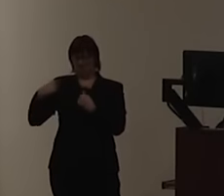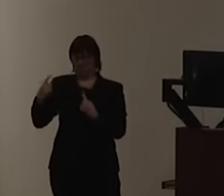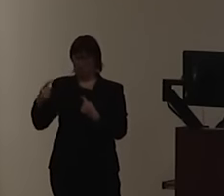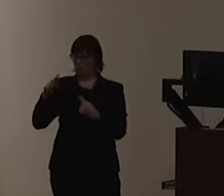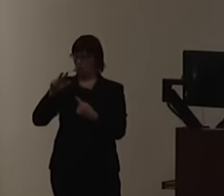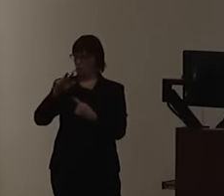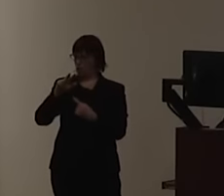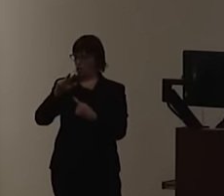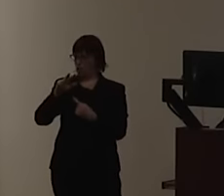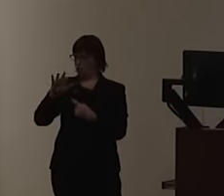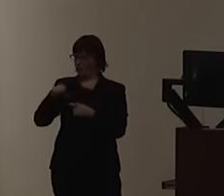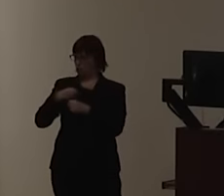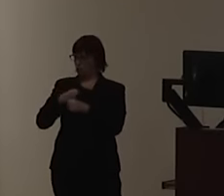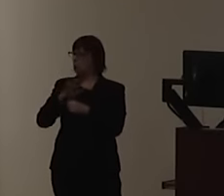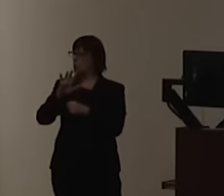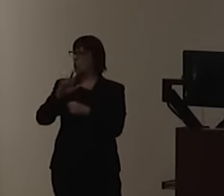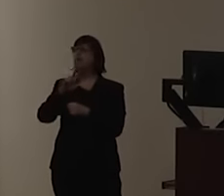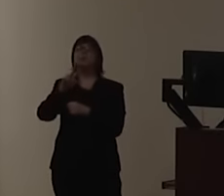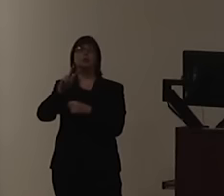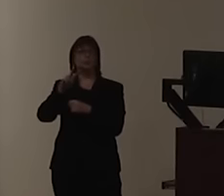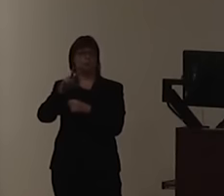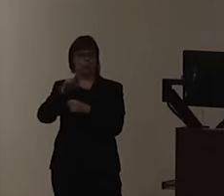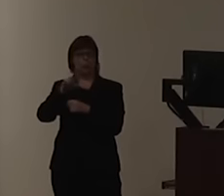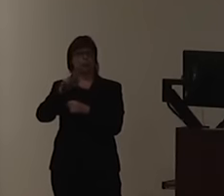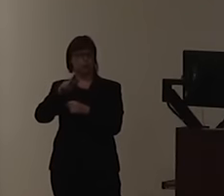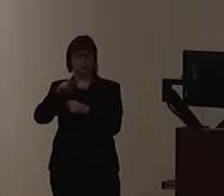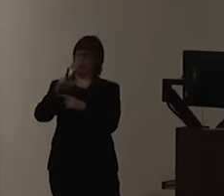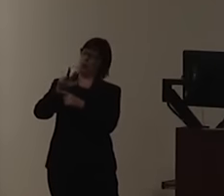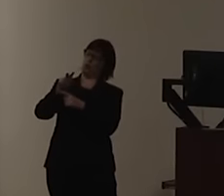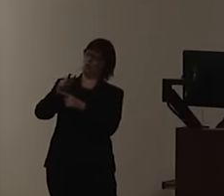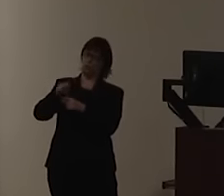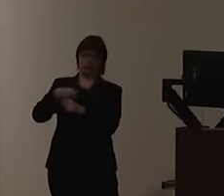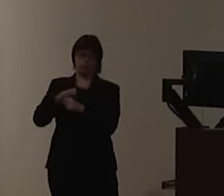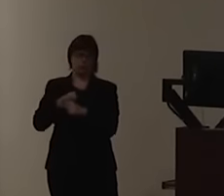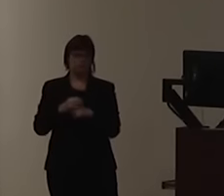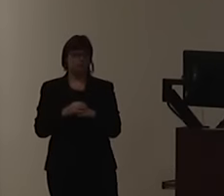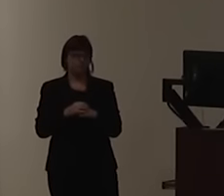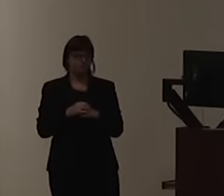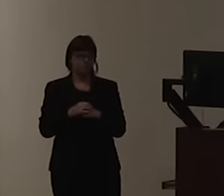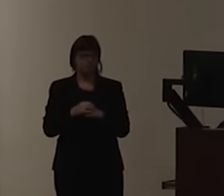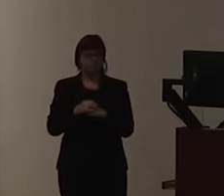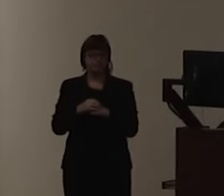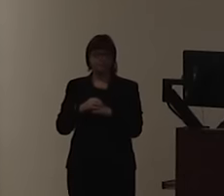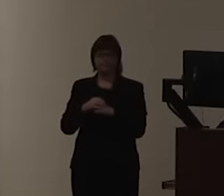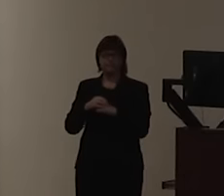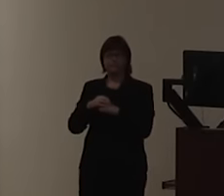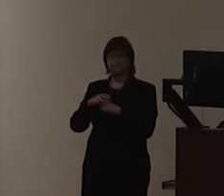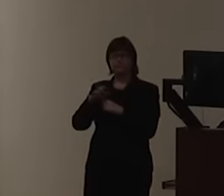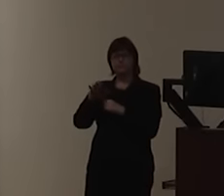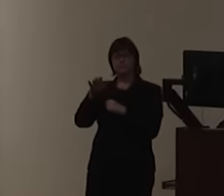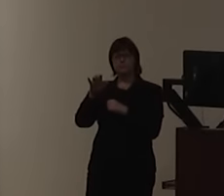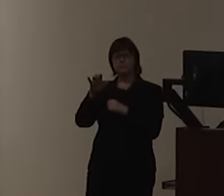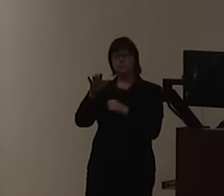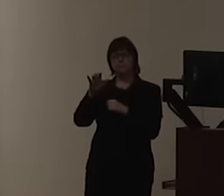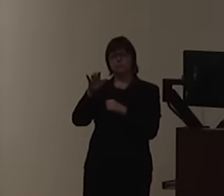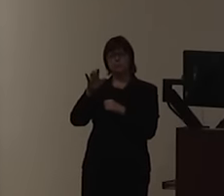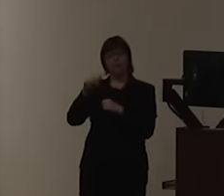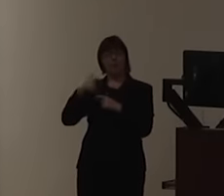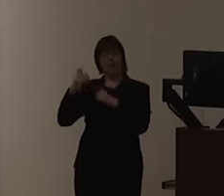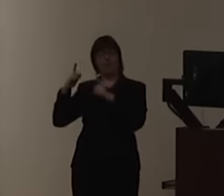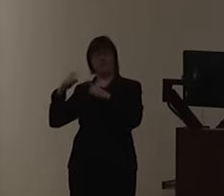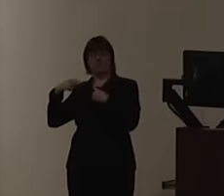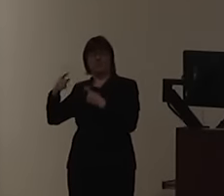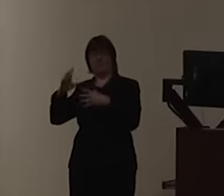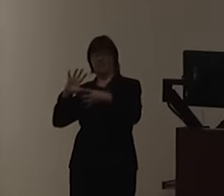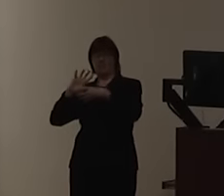32. And I learned a lot about other arguments for investments in healthcare. For